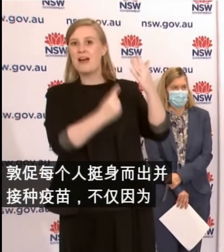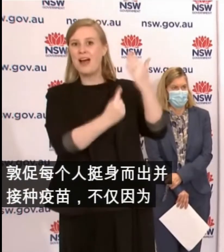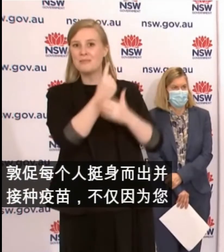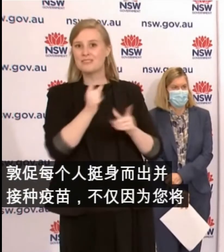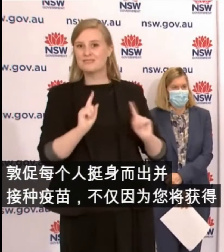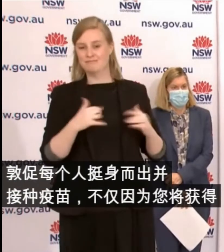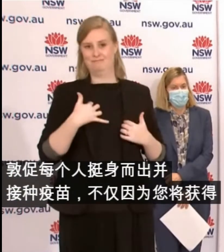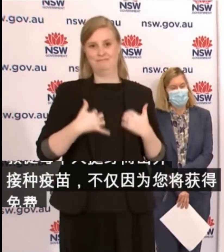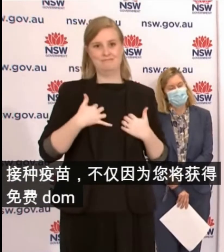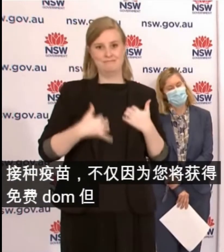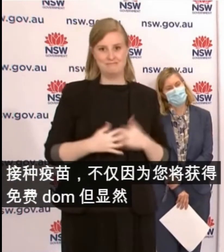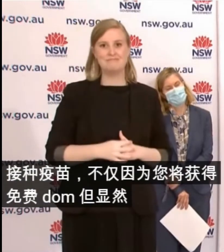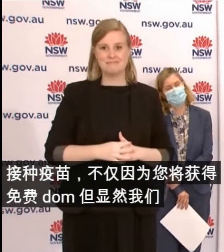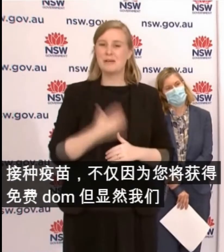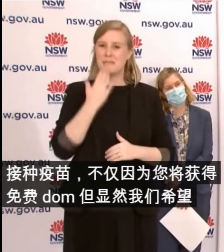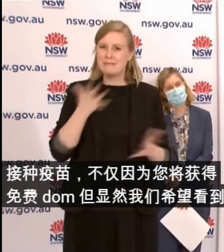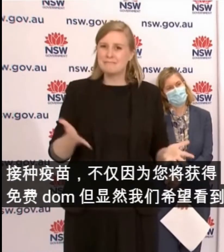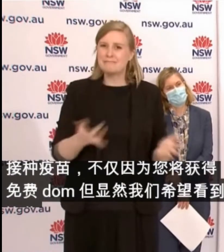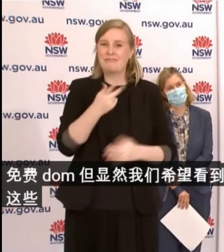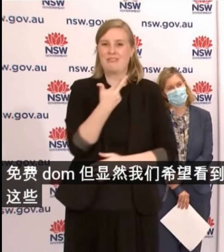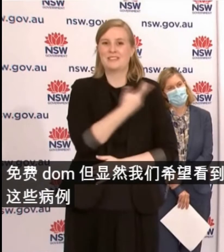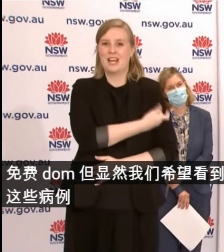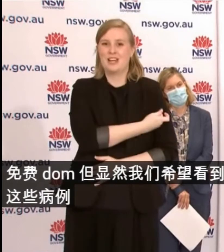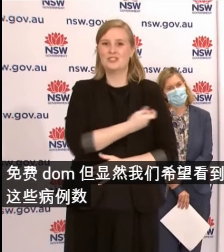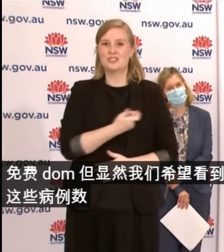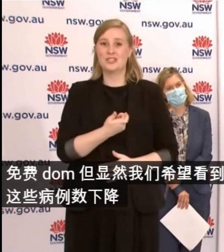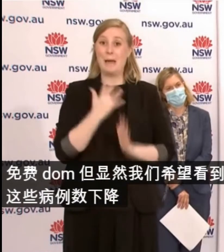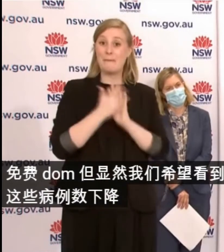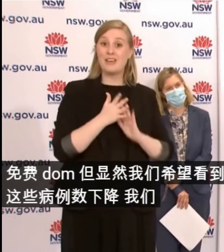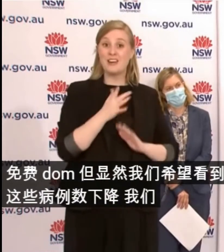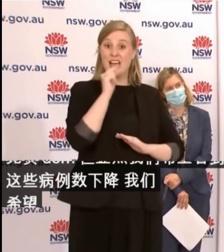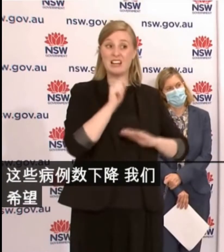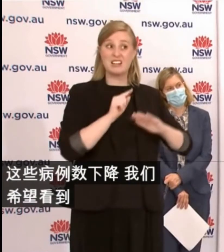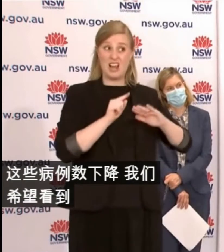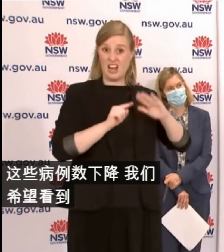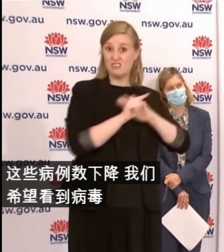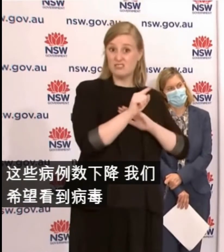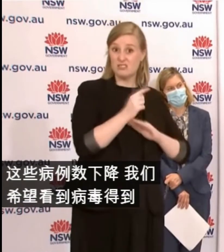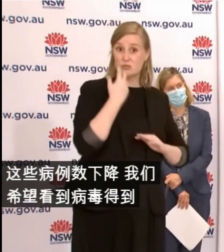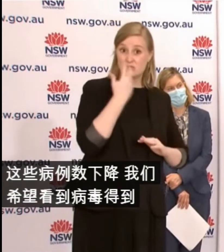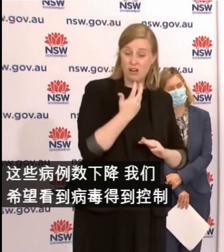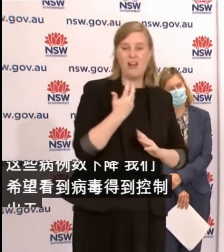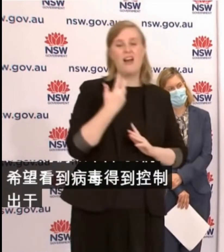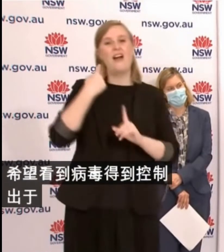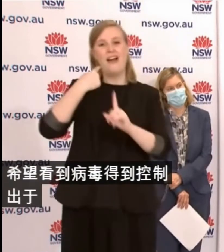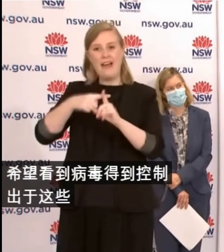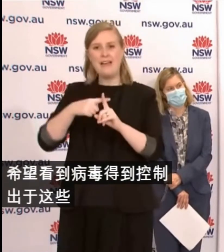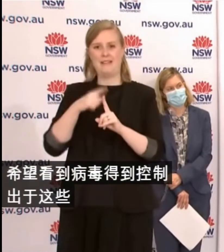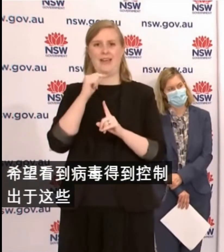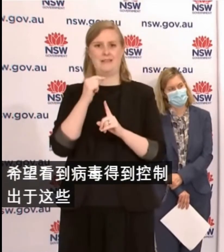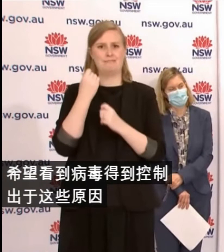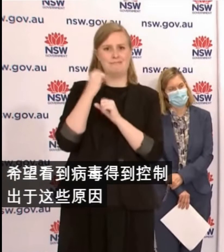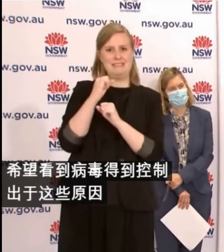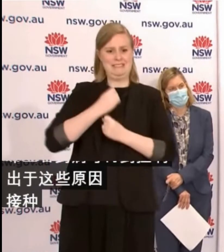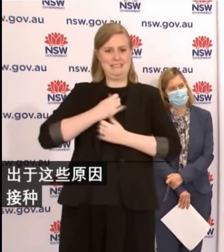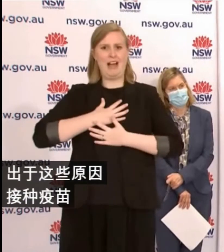not only because you will get freedom, but obviously we want to see those case numbers go down and we want to see the virus come under control, and for those reasons it's